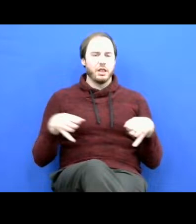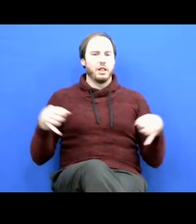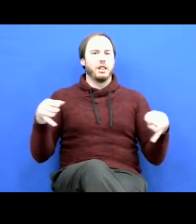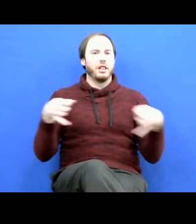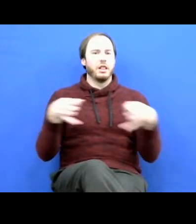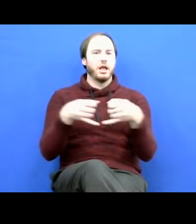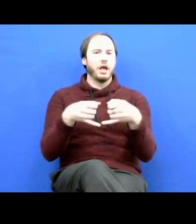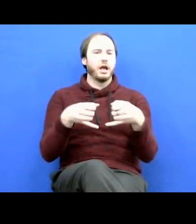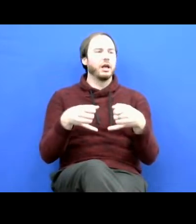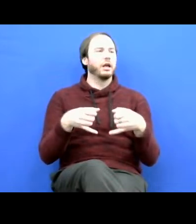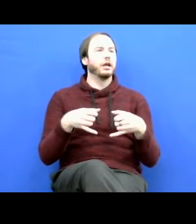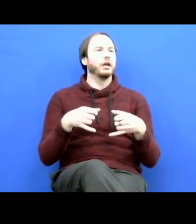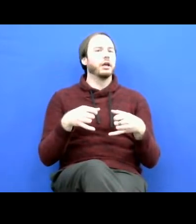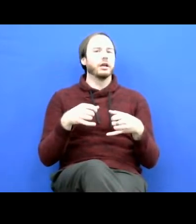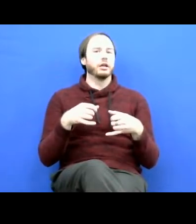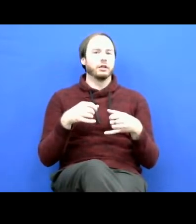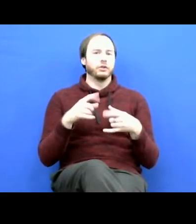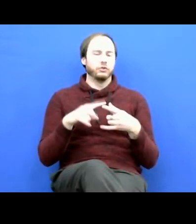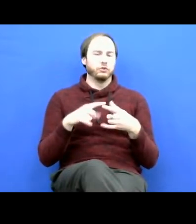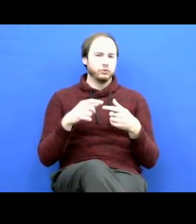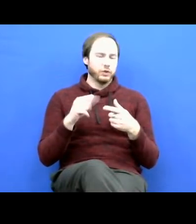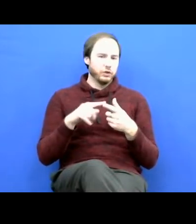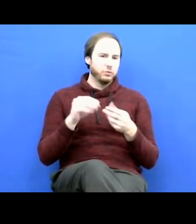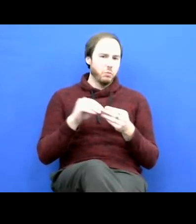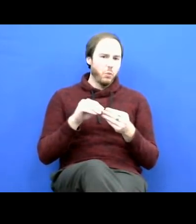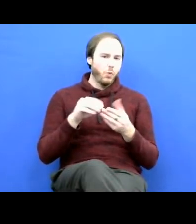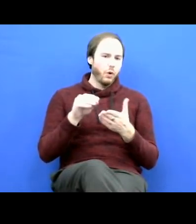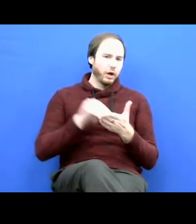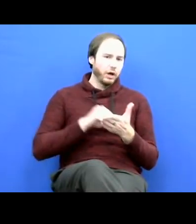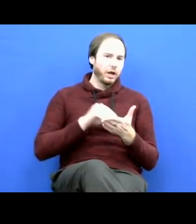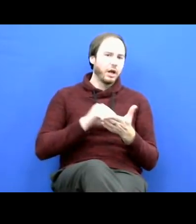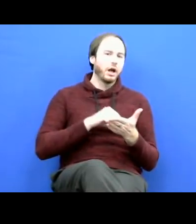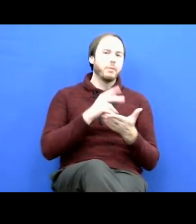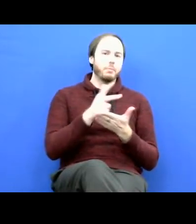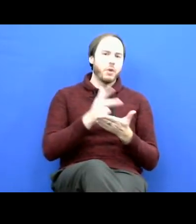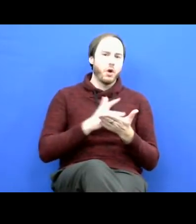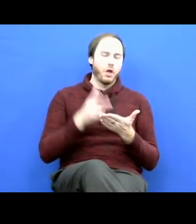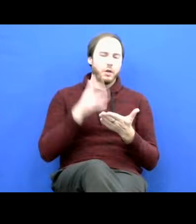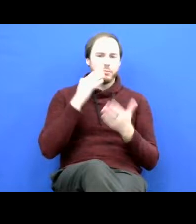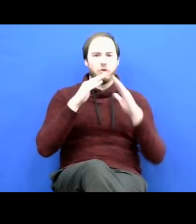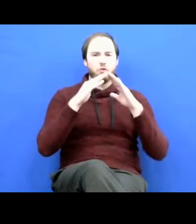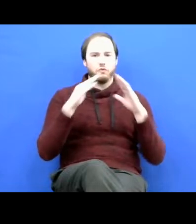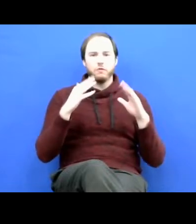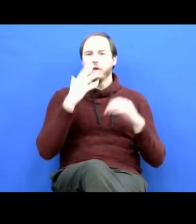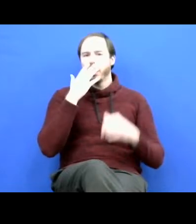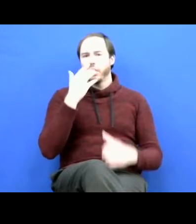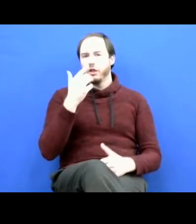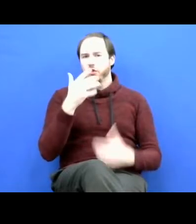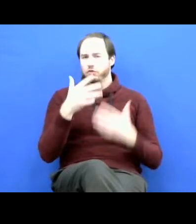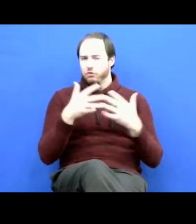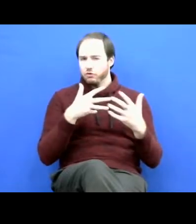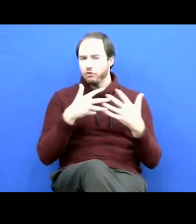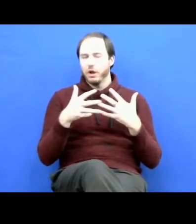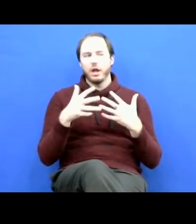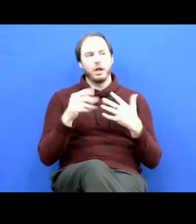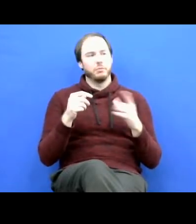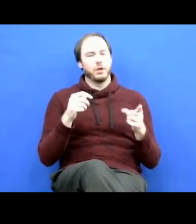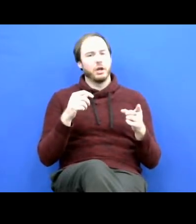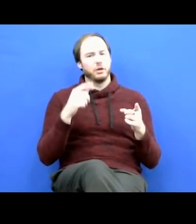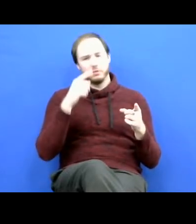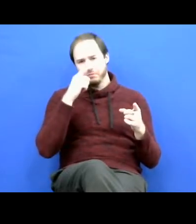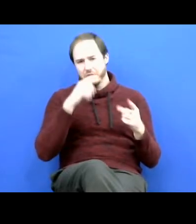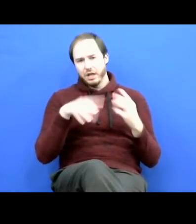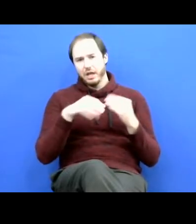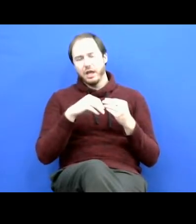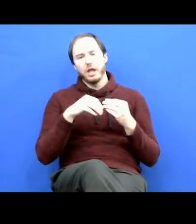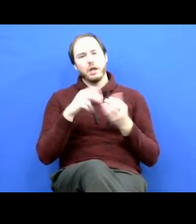then actually color in the parking lot, because the roofs are colored in gray, but if you could kind of in your mind color in the